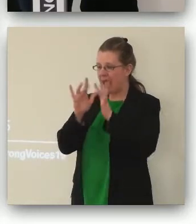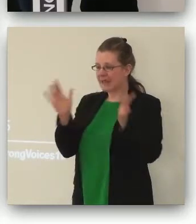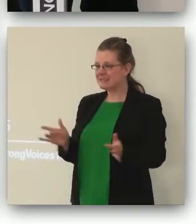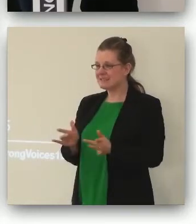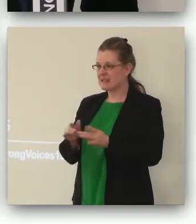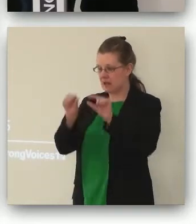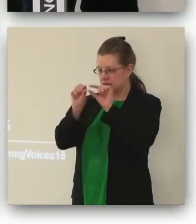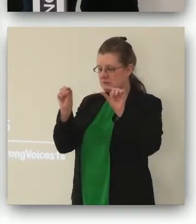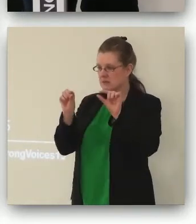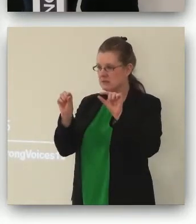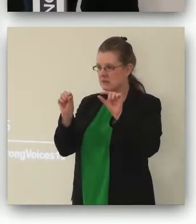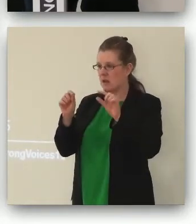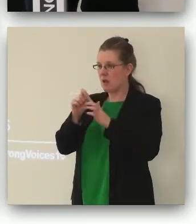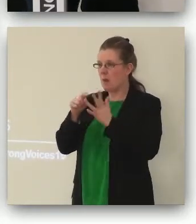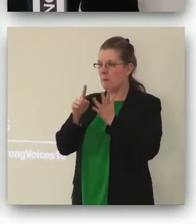browser, at